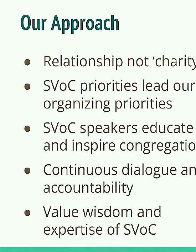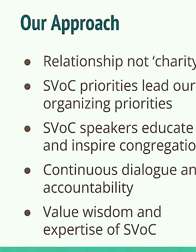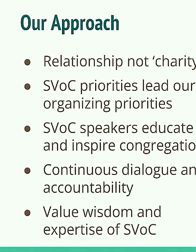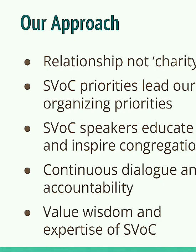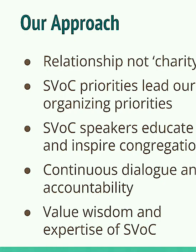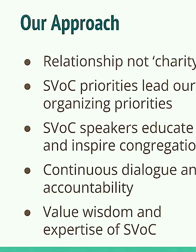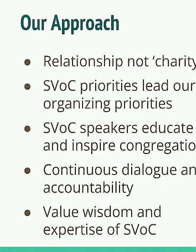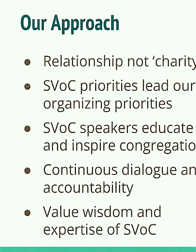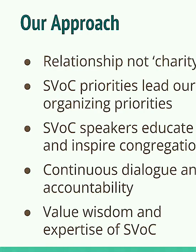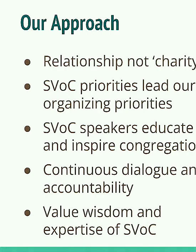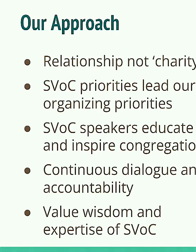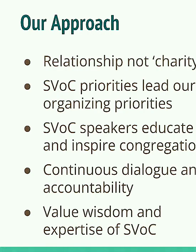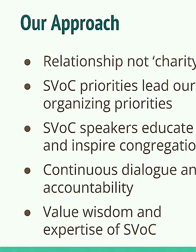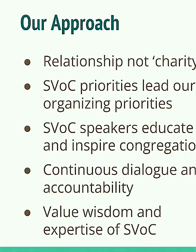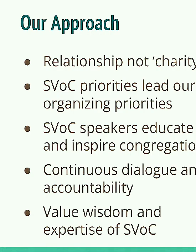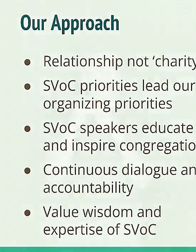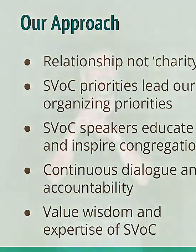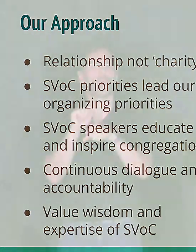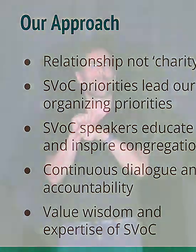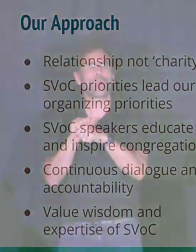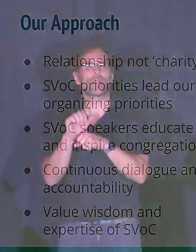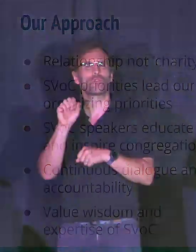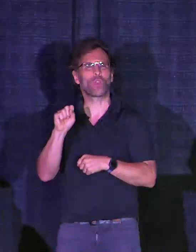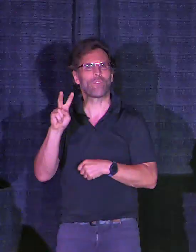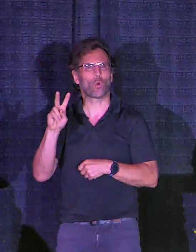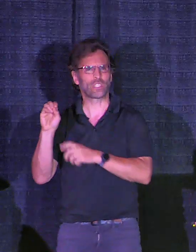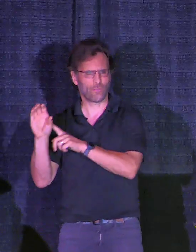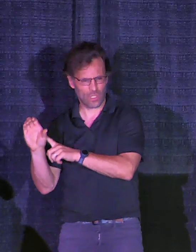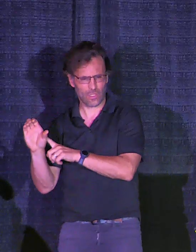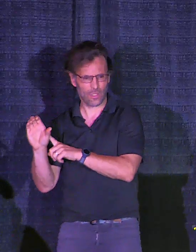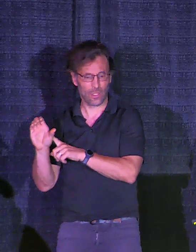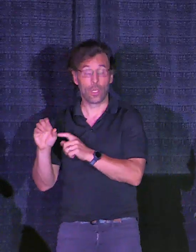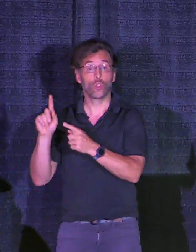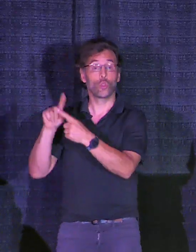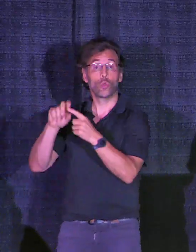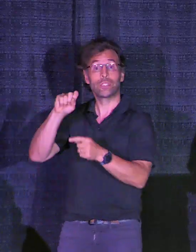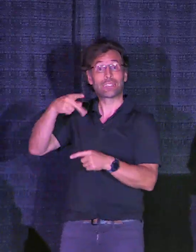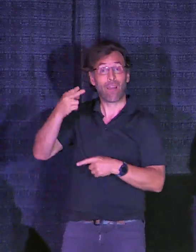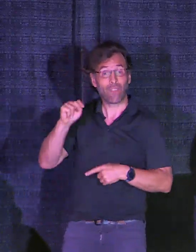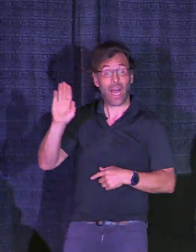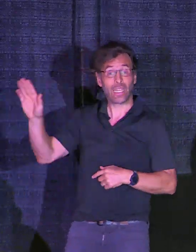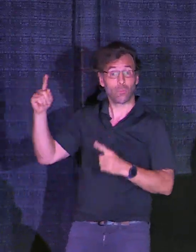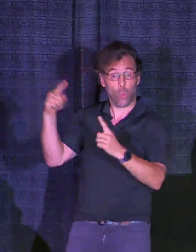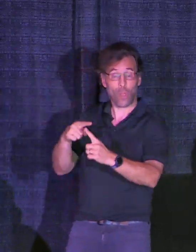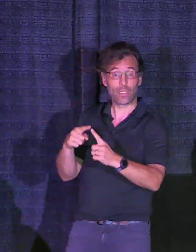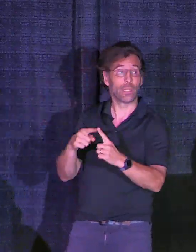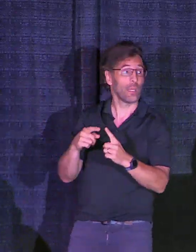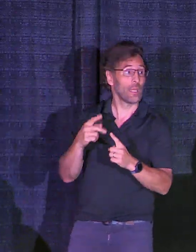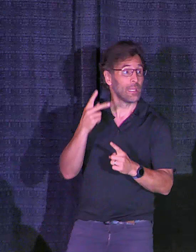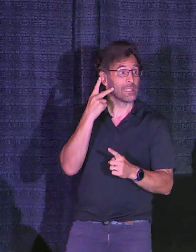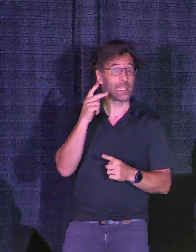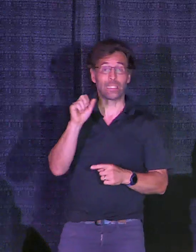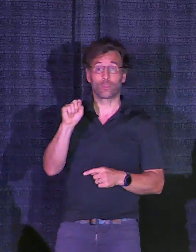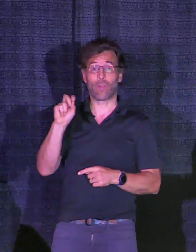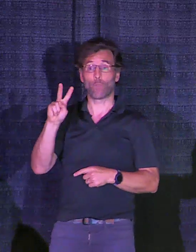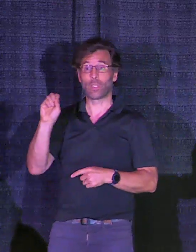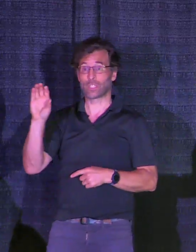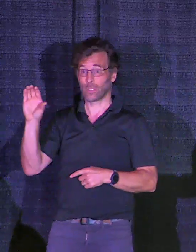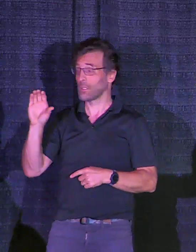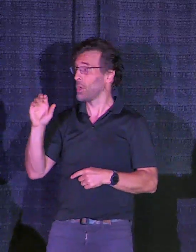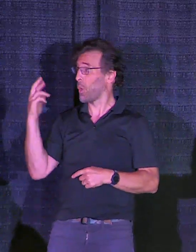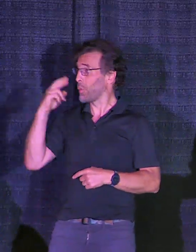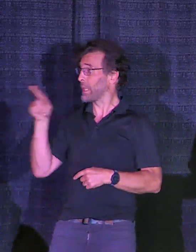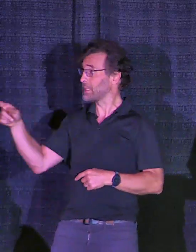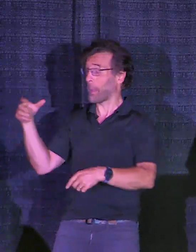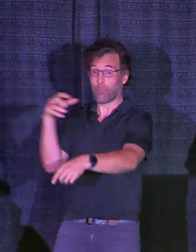value in the work of Street Voices, and to Stefan's point, seeing Street Voices realize the power that